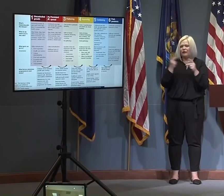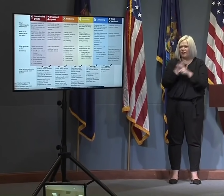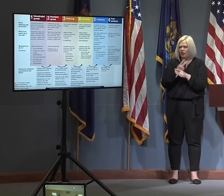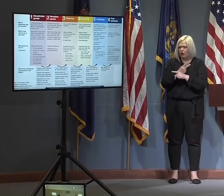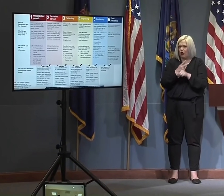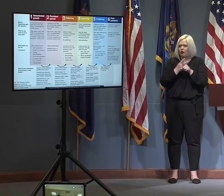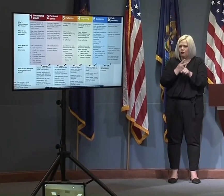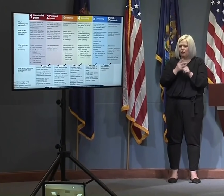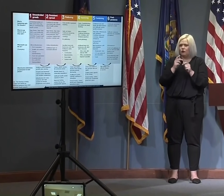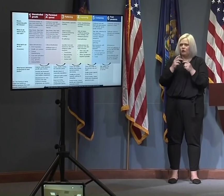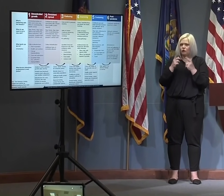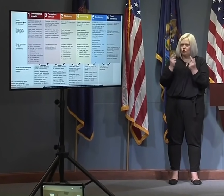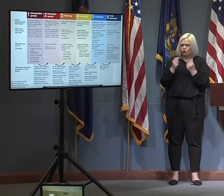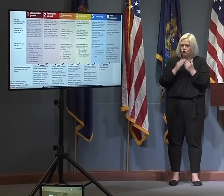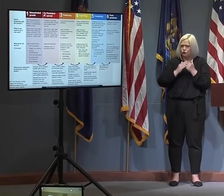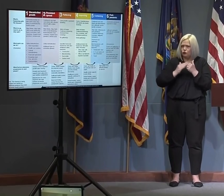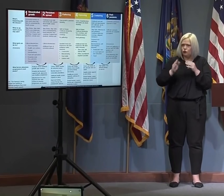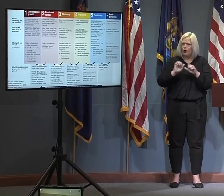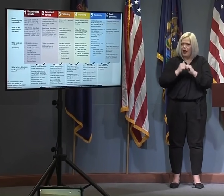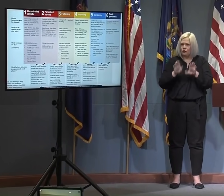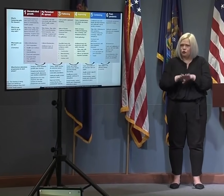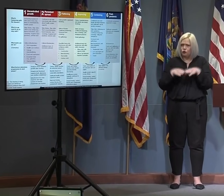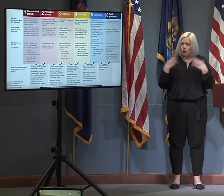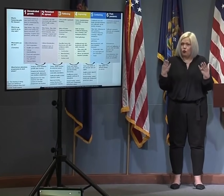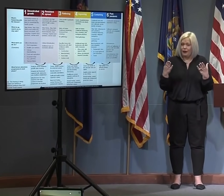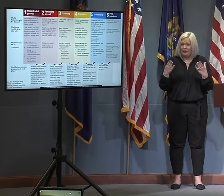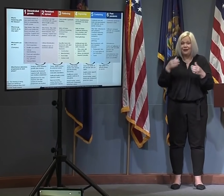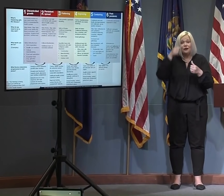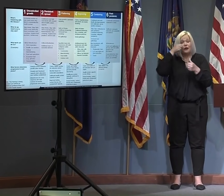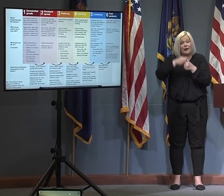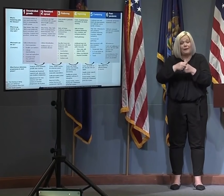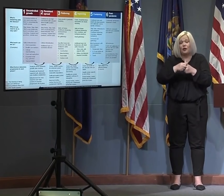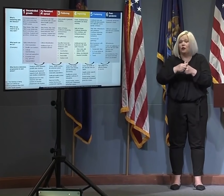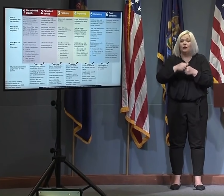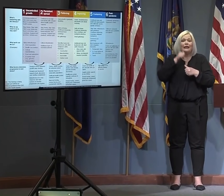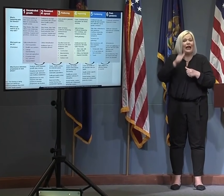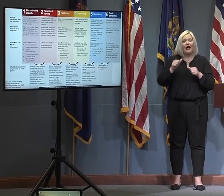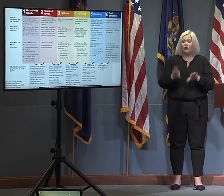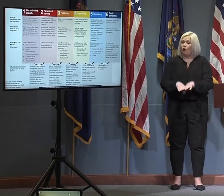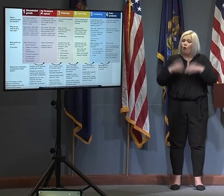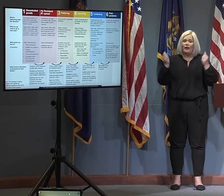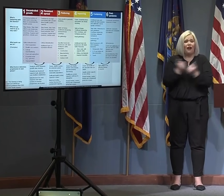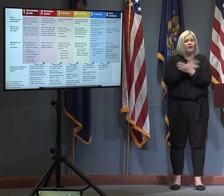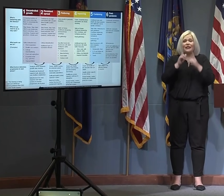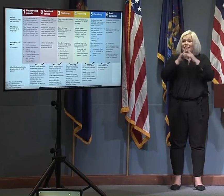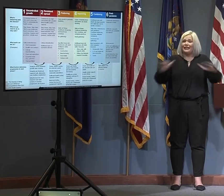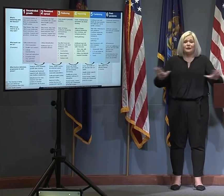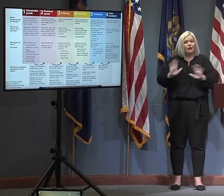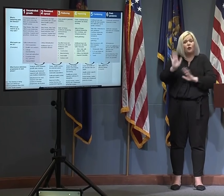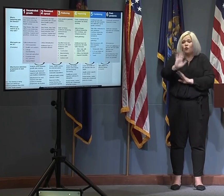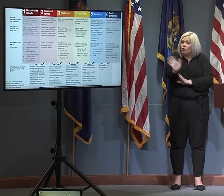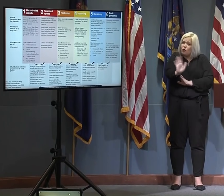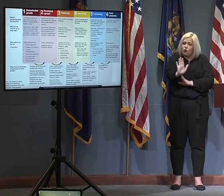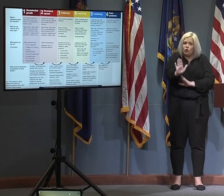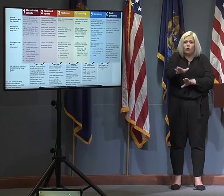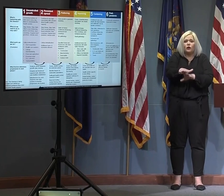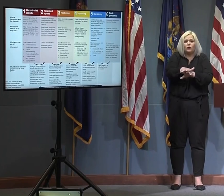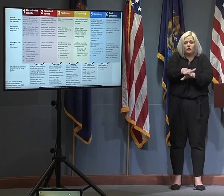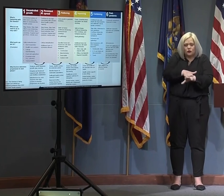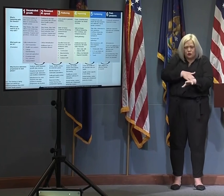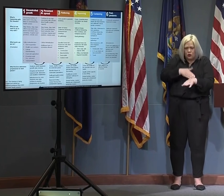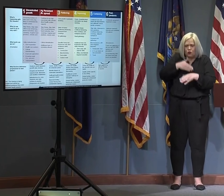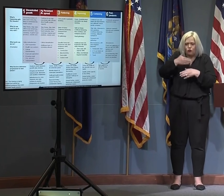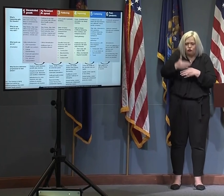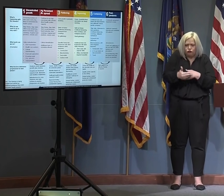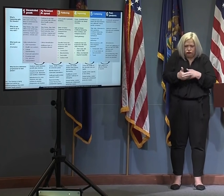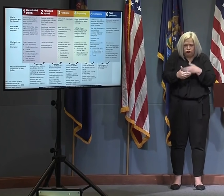remember we have to re-engage like a dial, not a switch that goes on or off, but a dial that we can turn. And we can